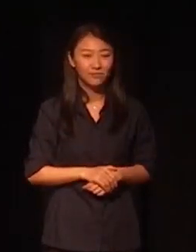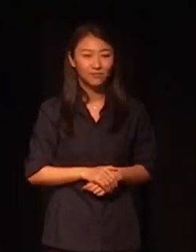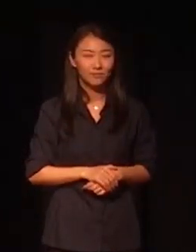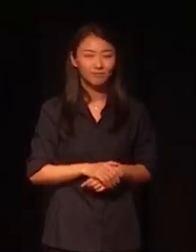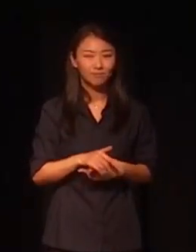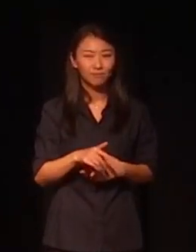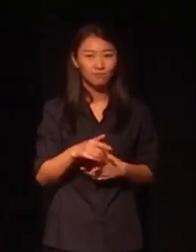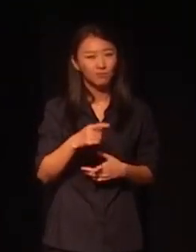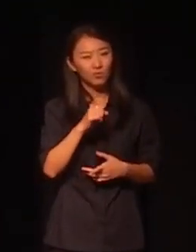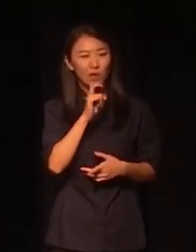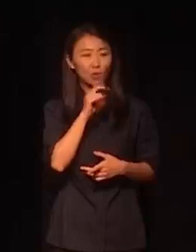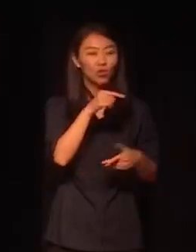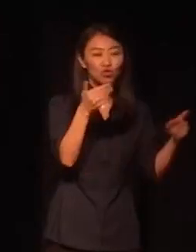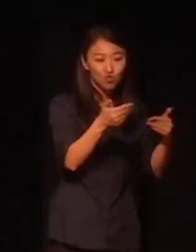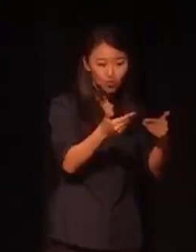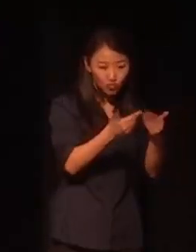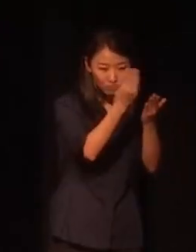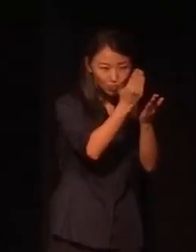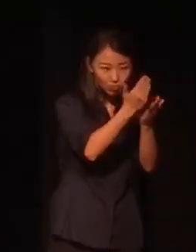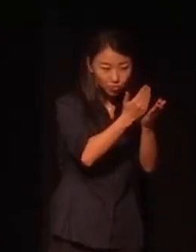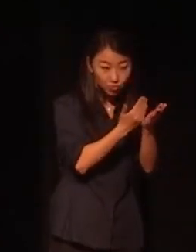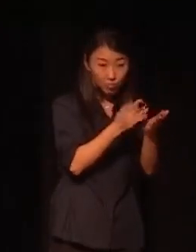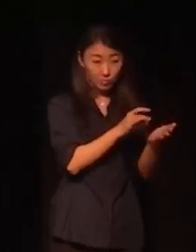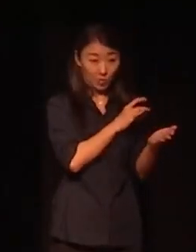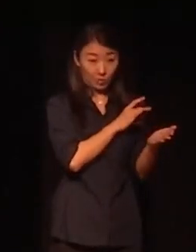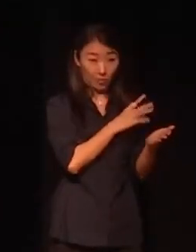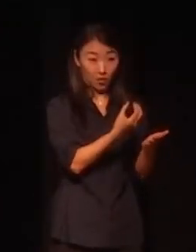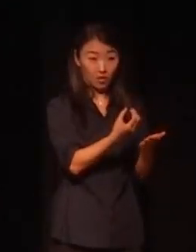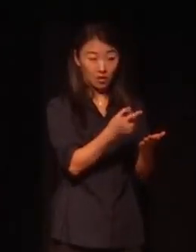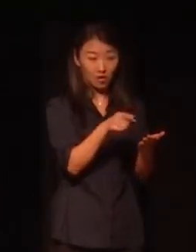we have got recipe generation